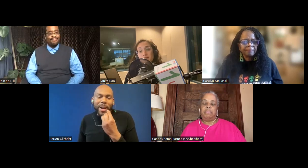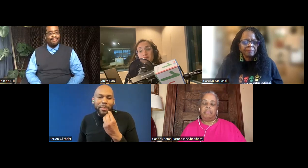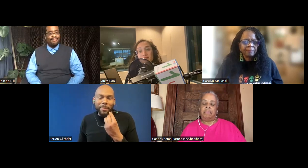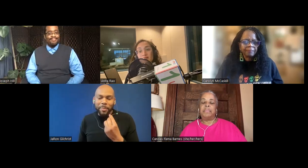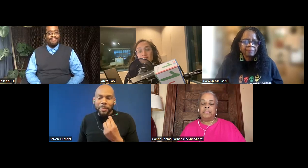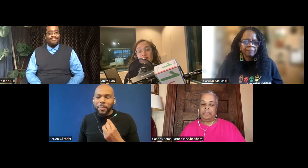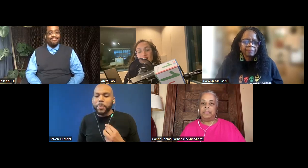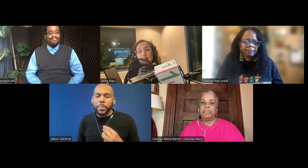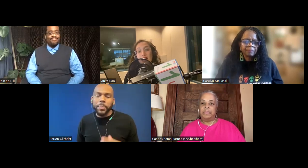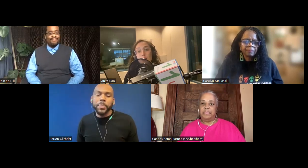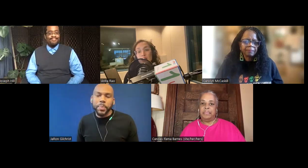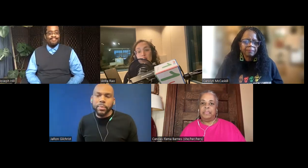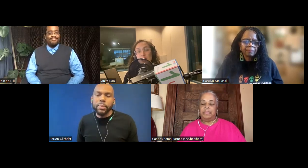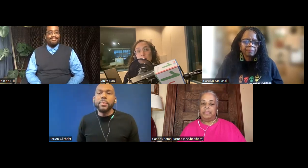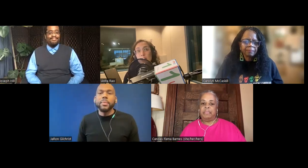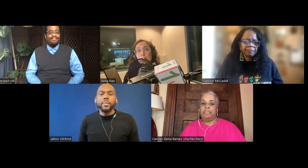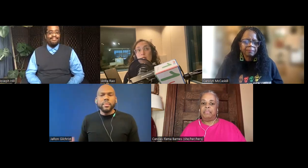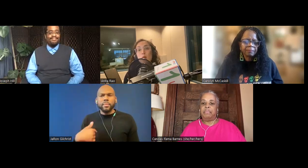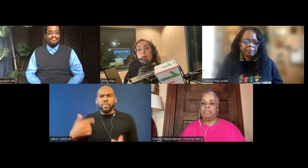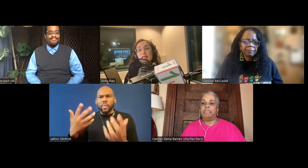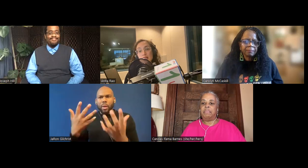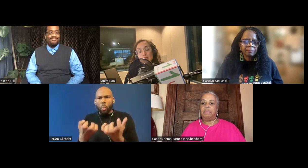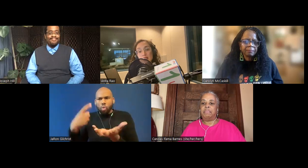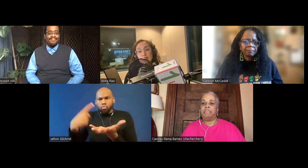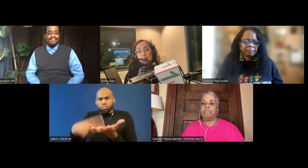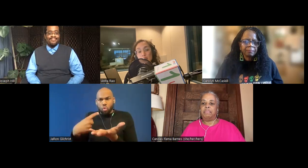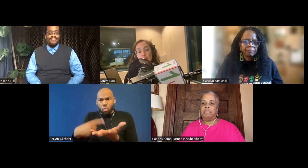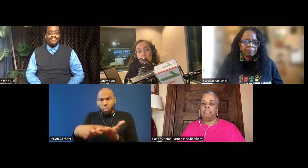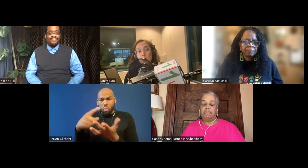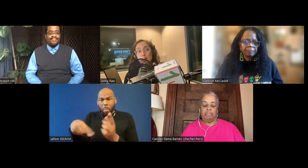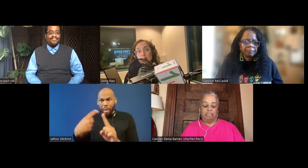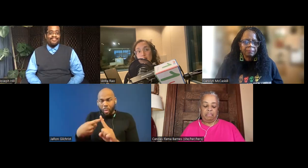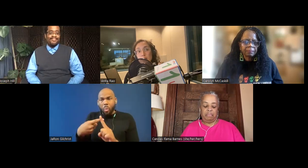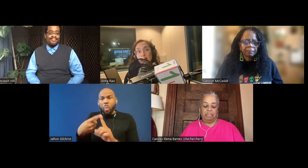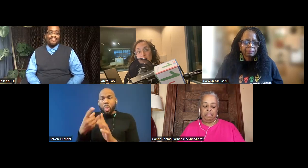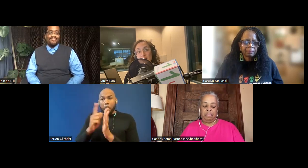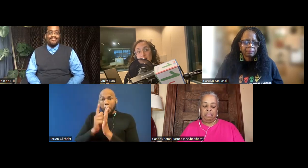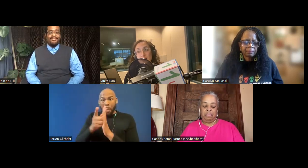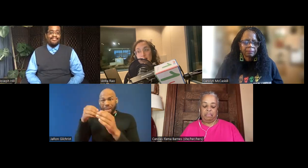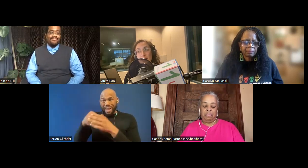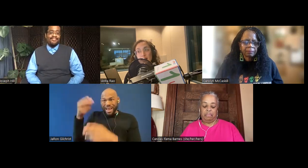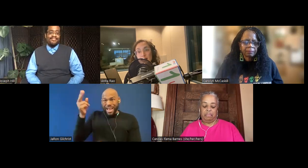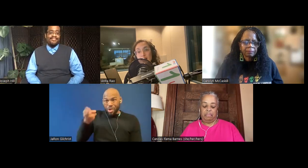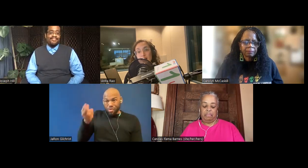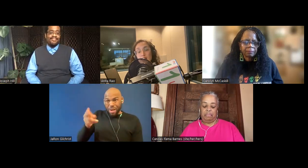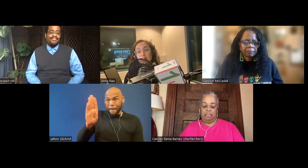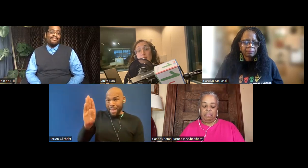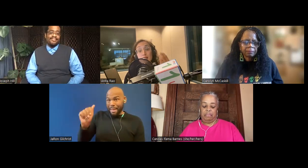found. I want to talk about the moment in history when BASL and ASL came back together